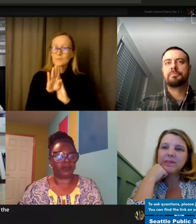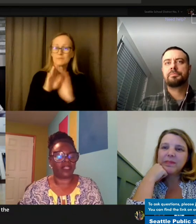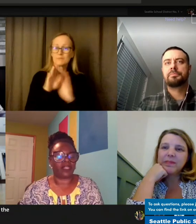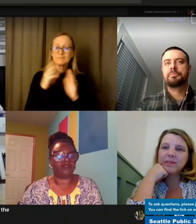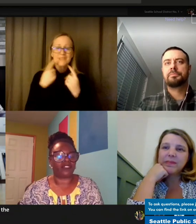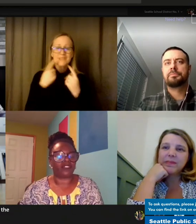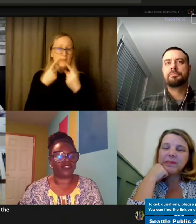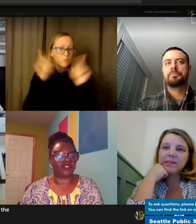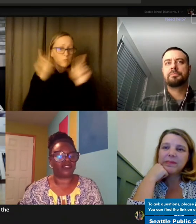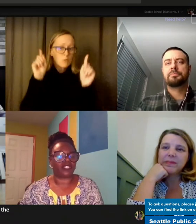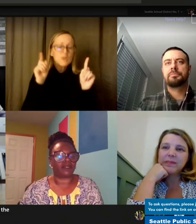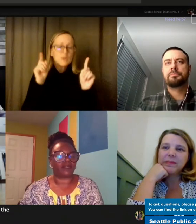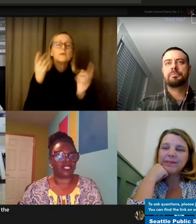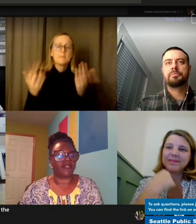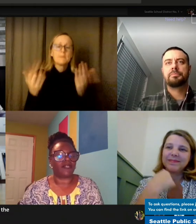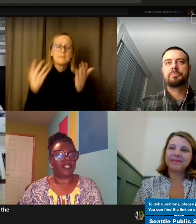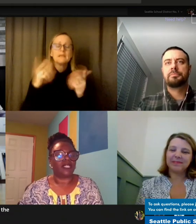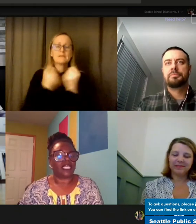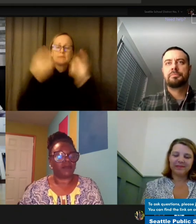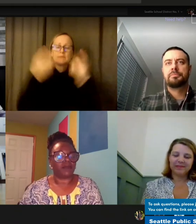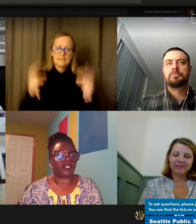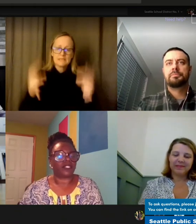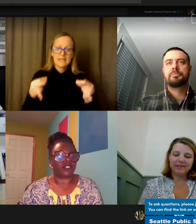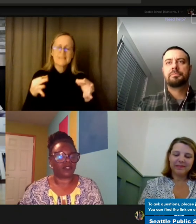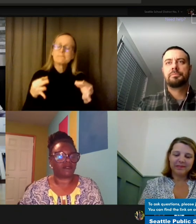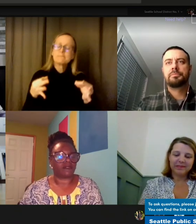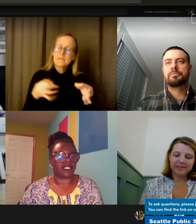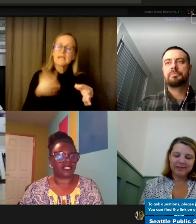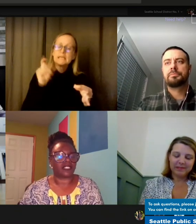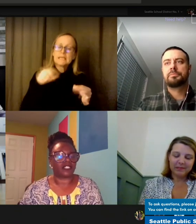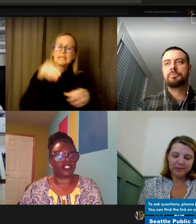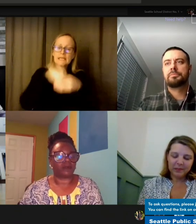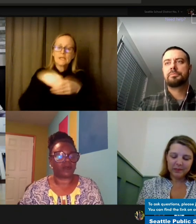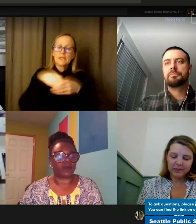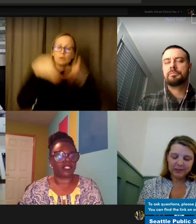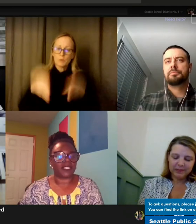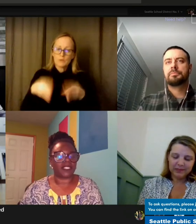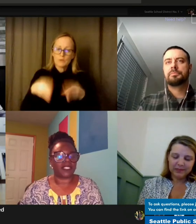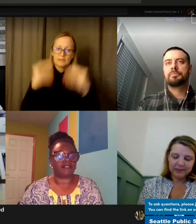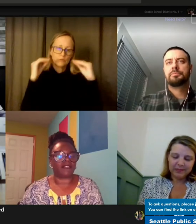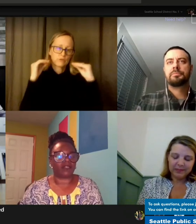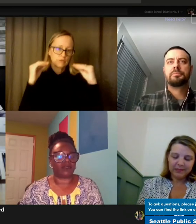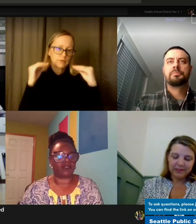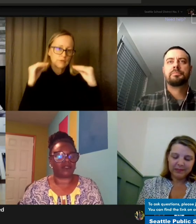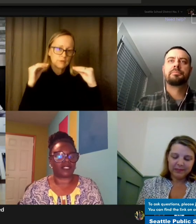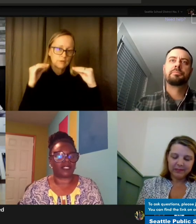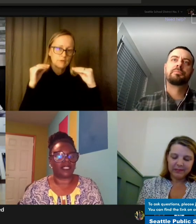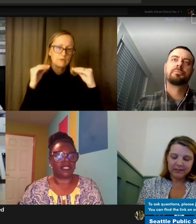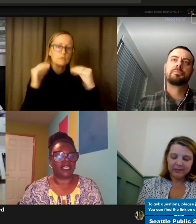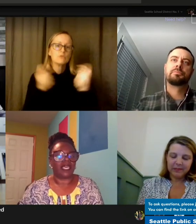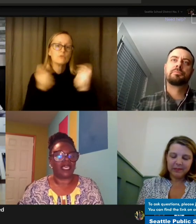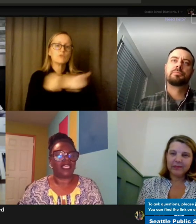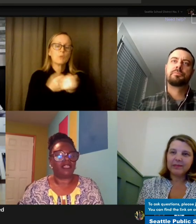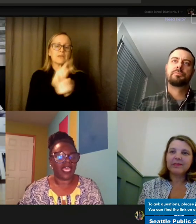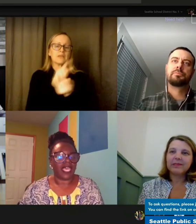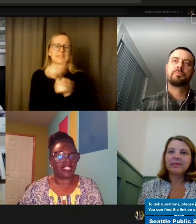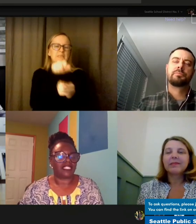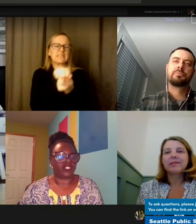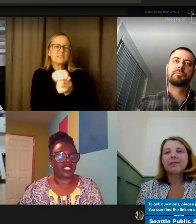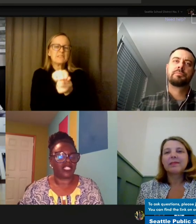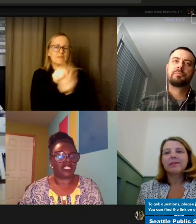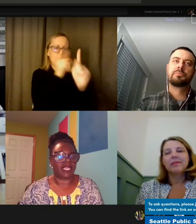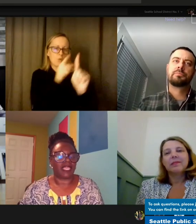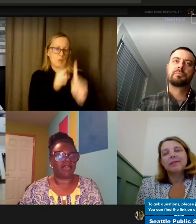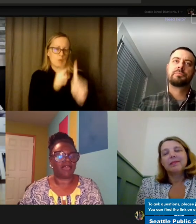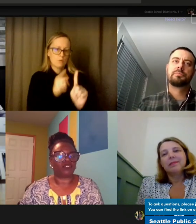appropriate for the student to receive in-person services to support specific goals. If that decision is